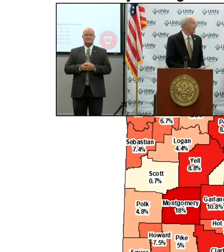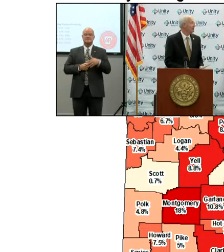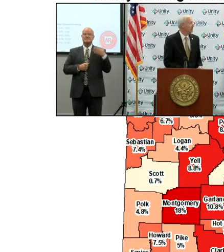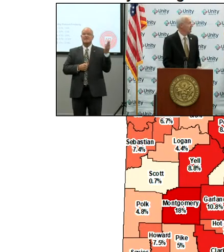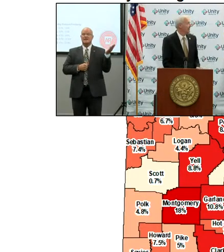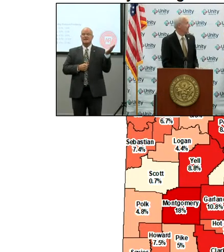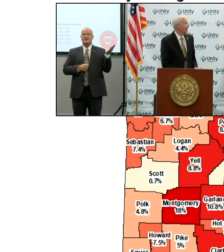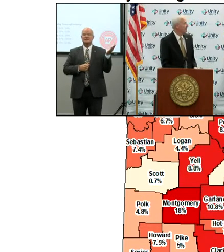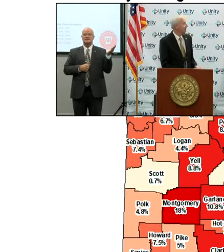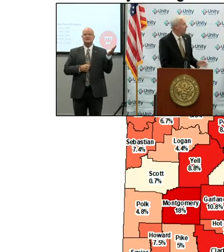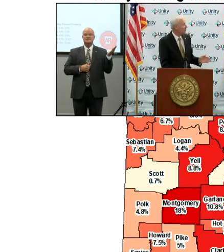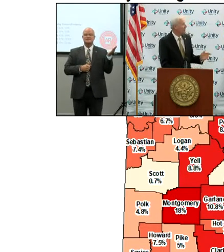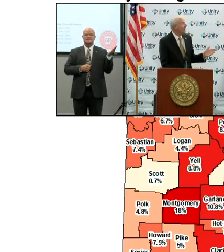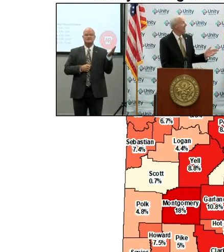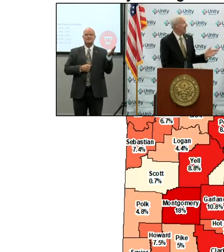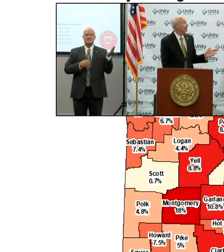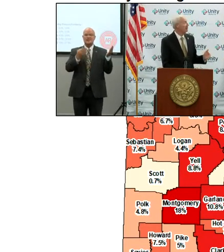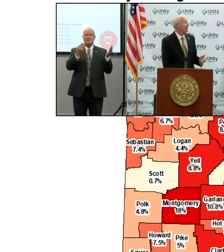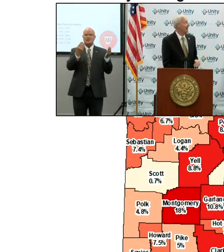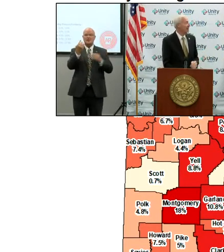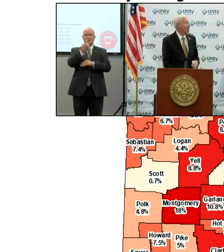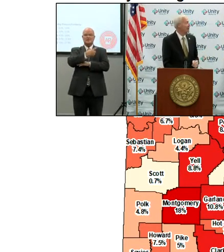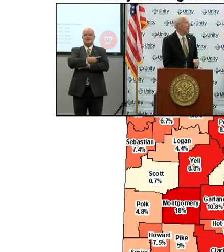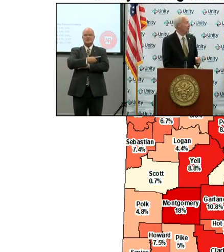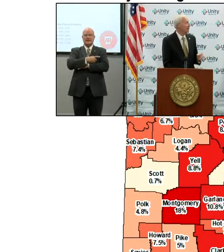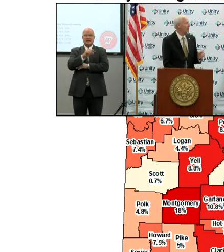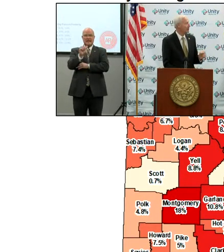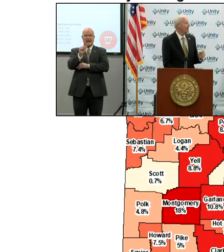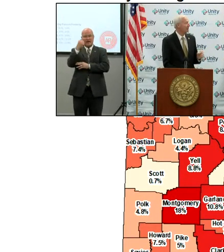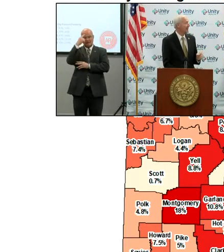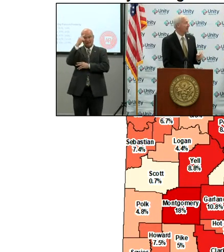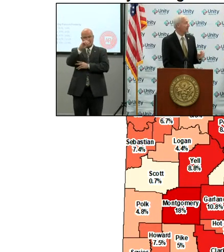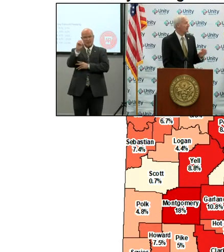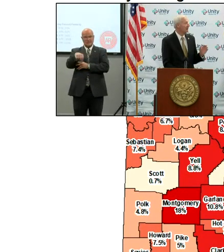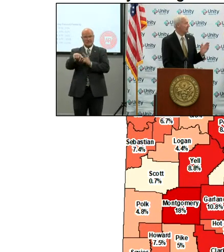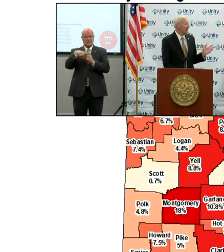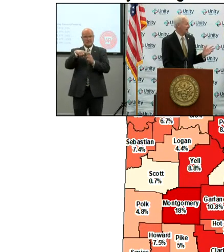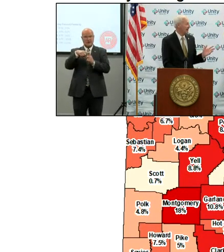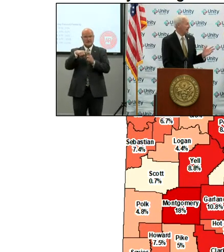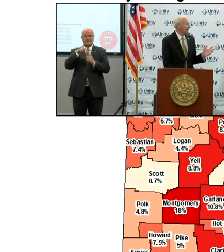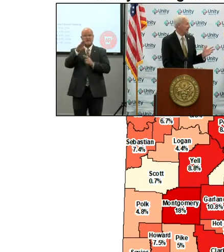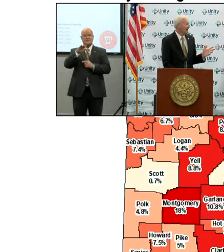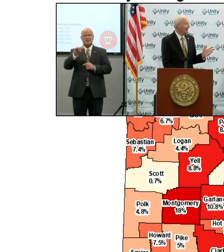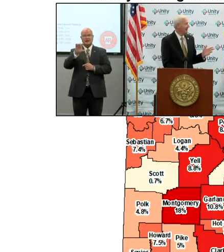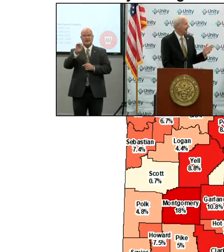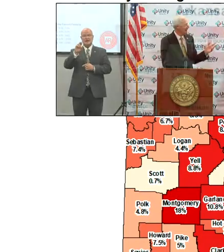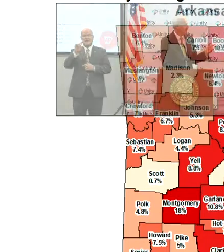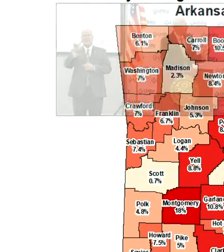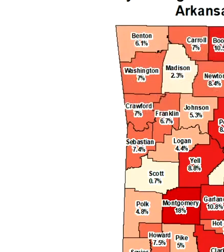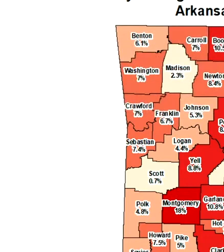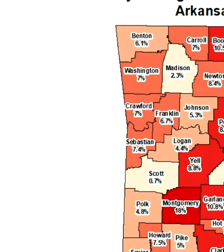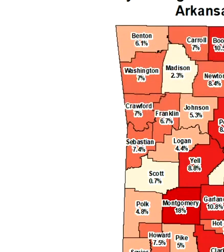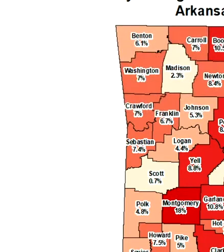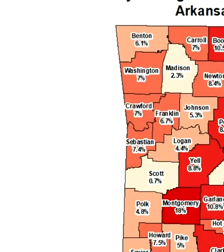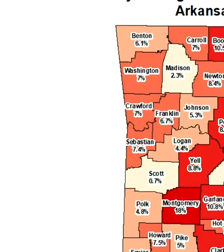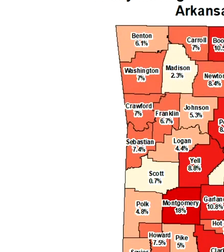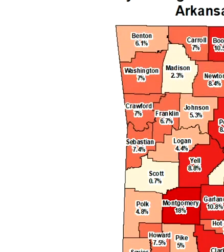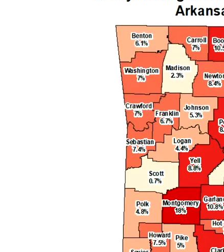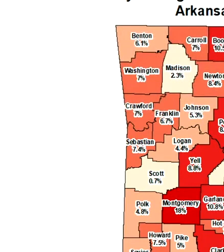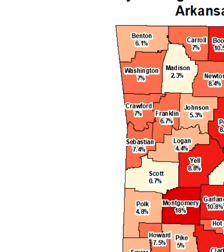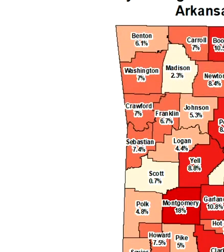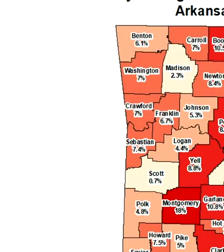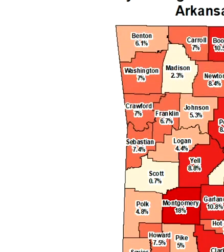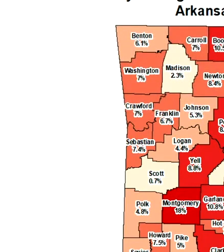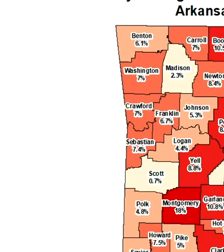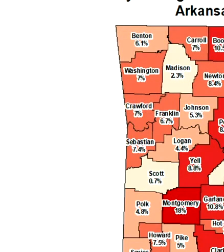And this gives you the 14-day moving average for percent positivity by county. And obviously we're in White County, so I